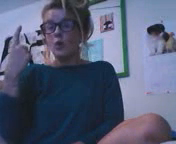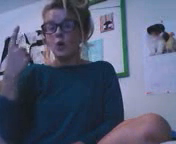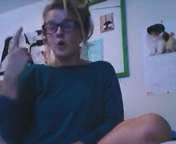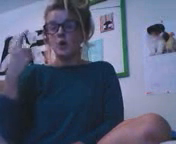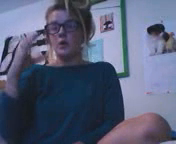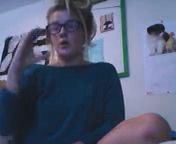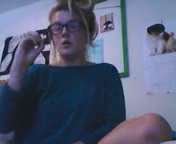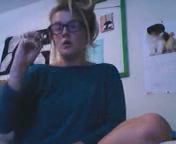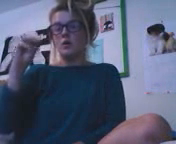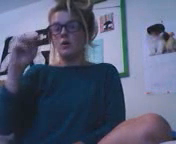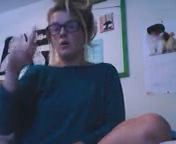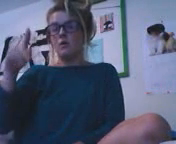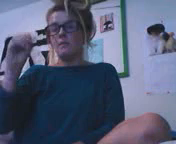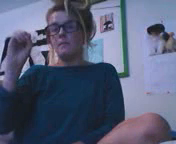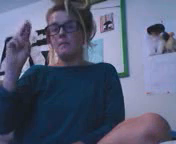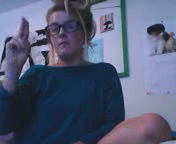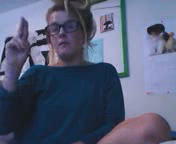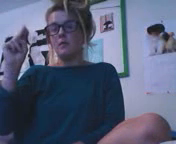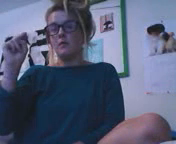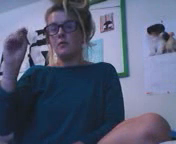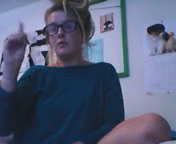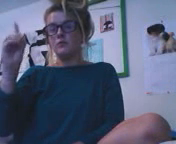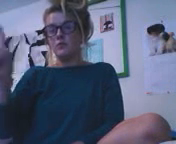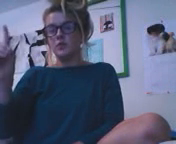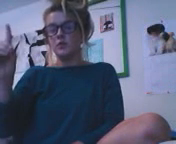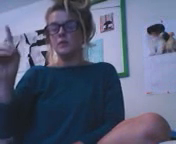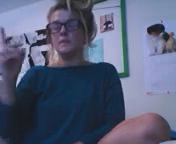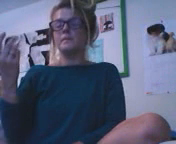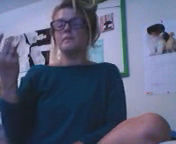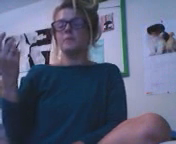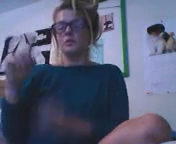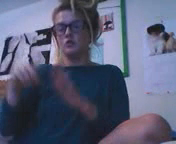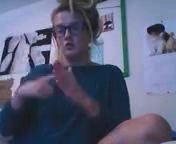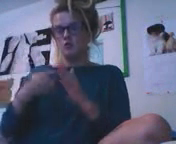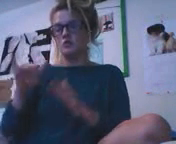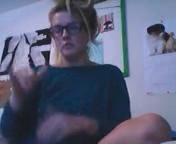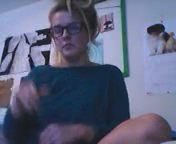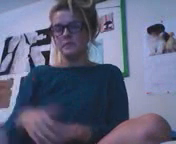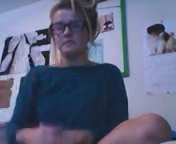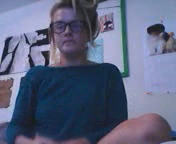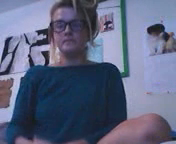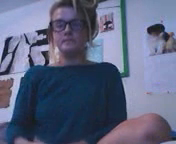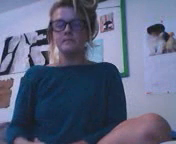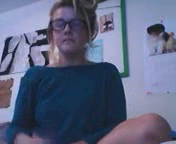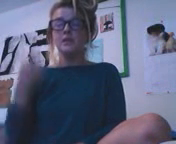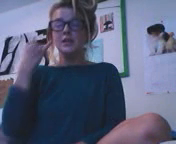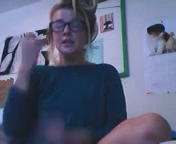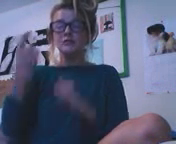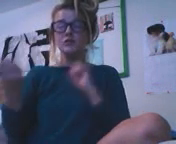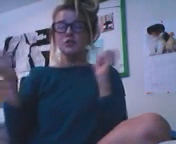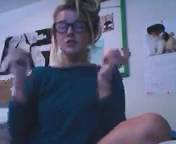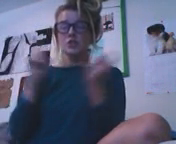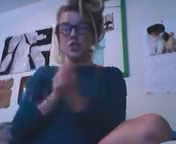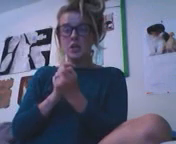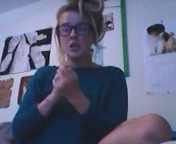the subscript. If you change the subscript, you're actually changing the identity of the compound. Let's take a look at an example